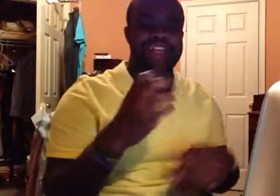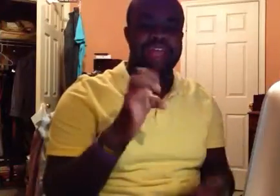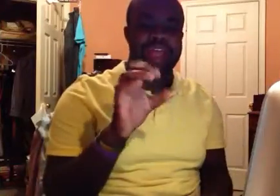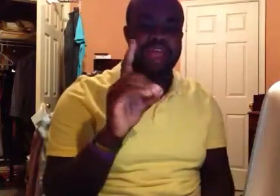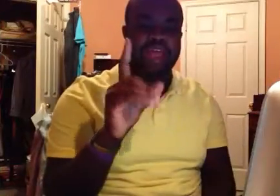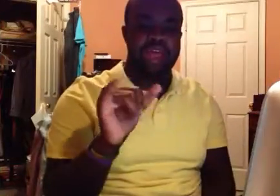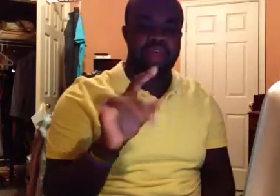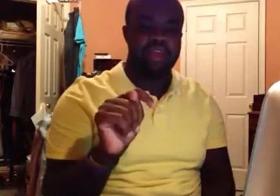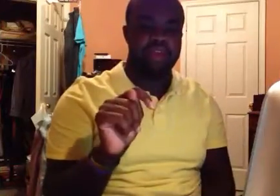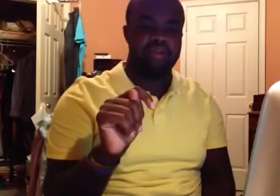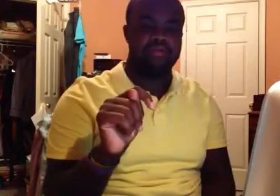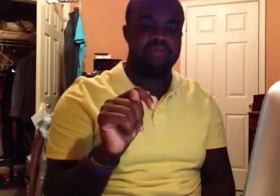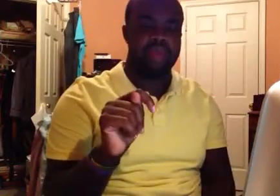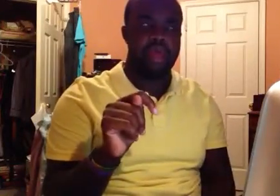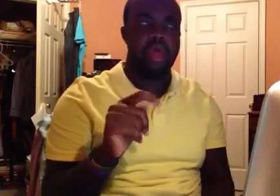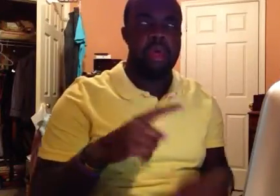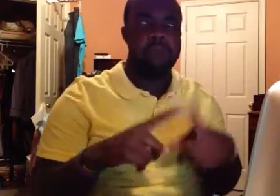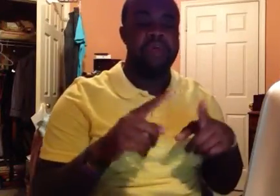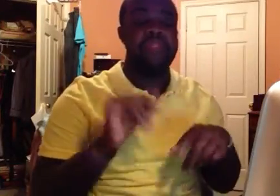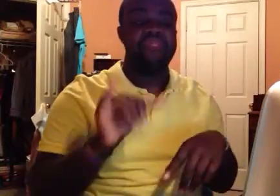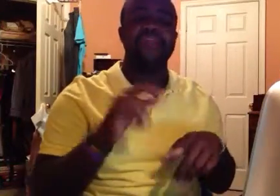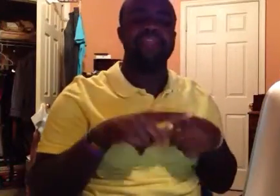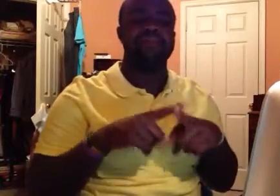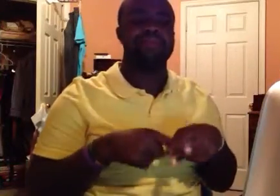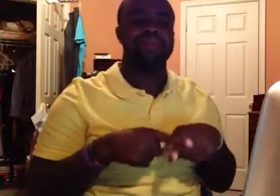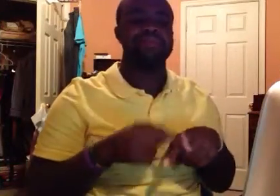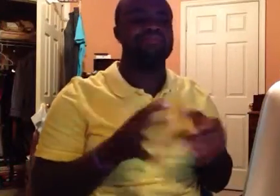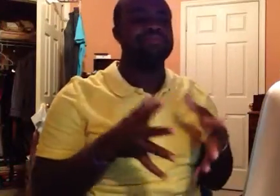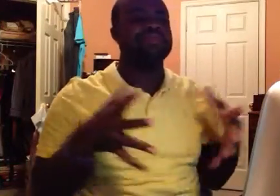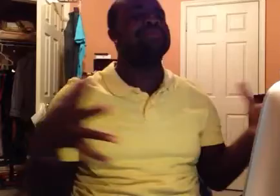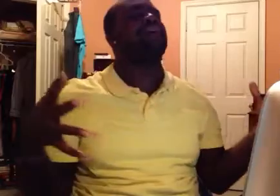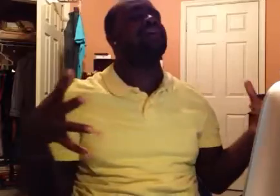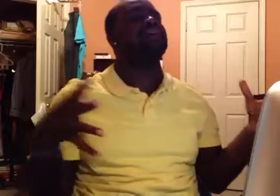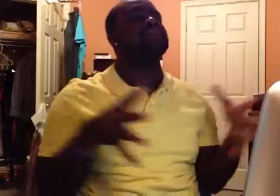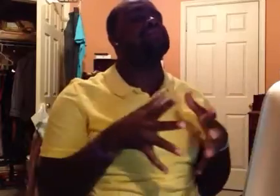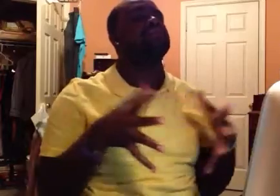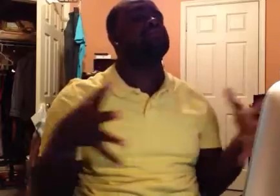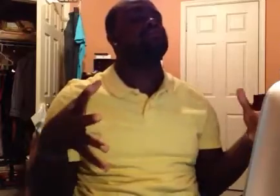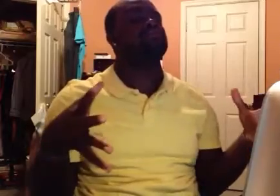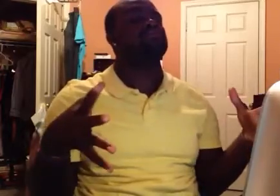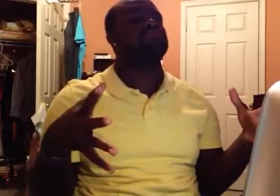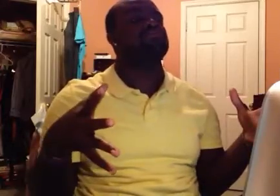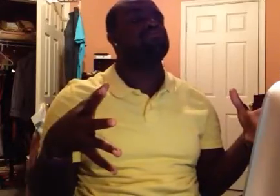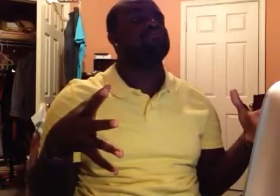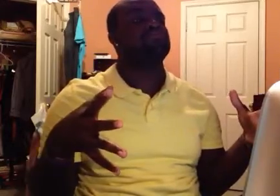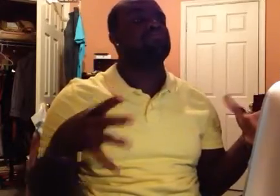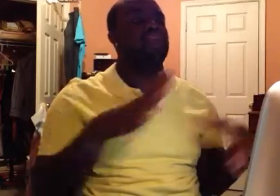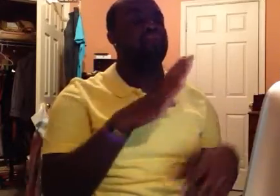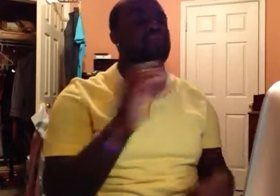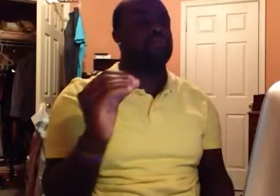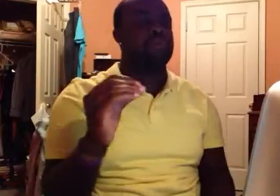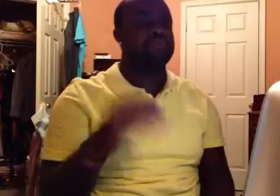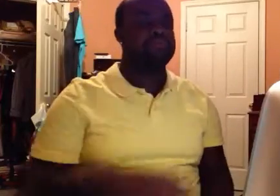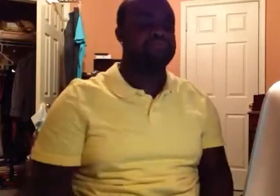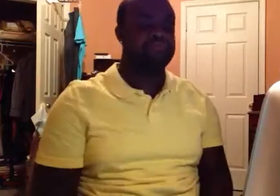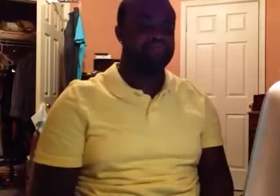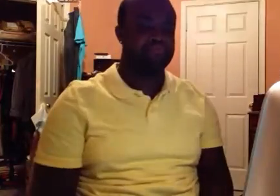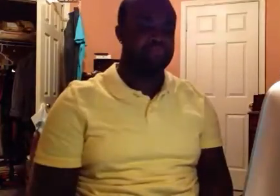on the size of your corporation. If it's really huge and you're talking, several hundred or even thousands of people, obviously that's not practical. But if it's a smaller corporation